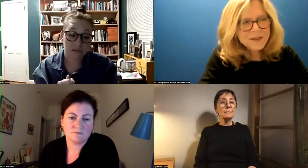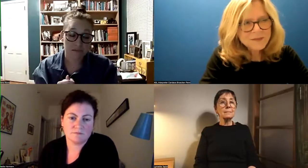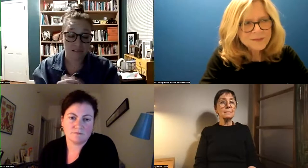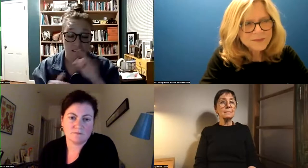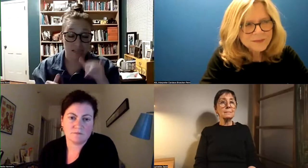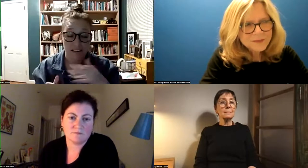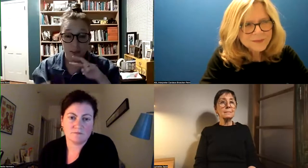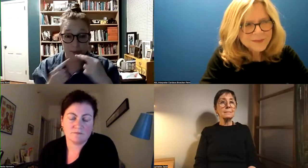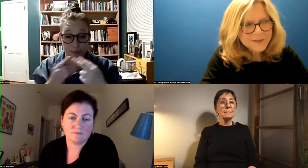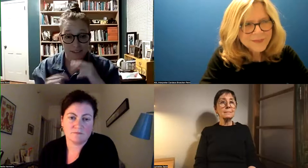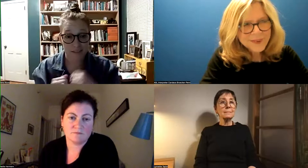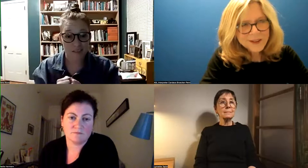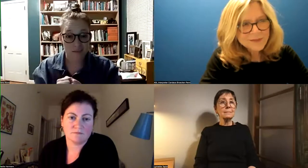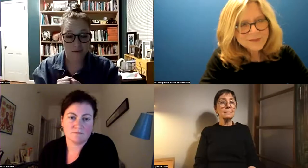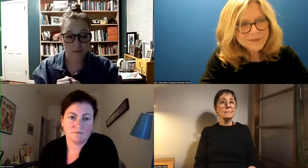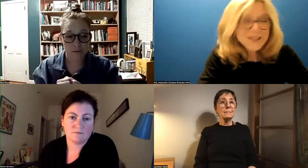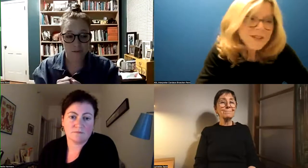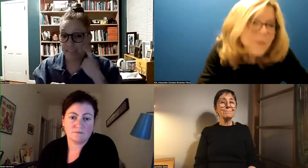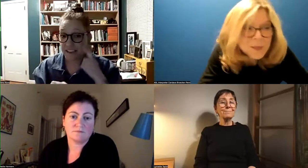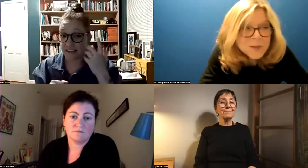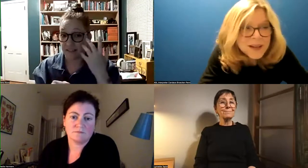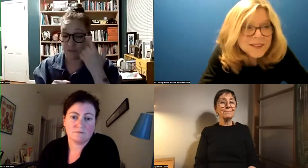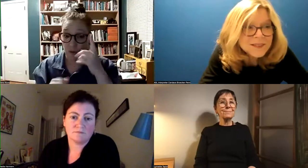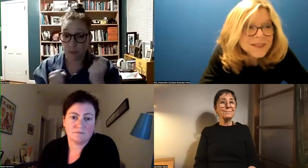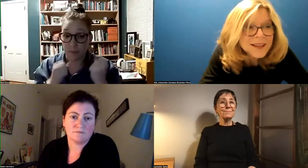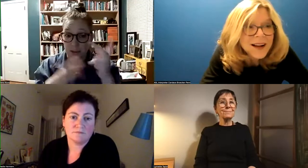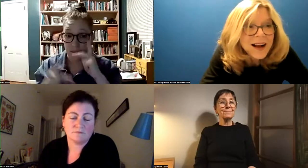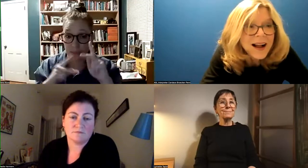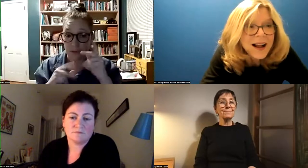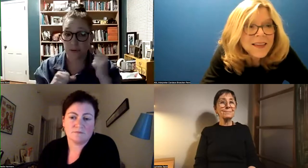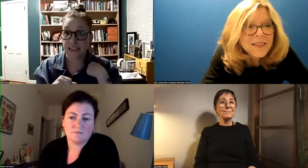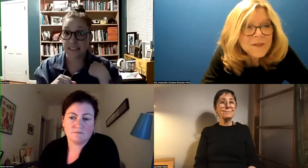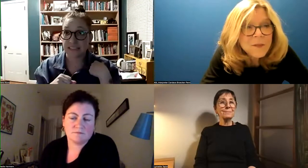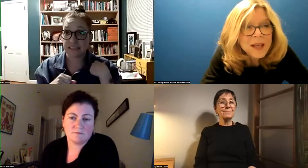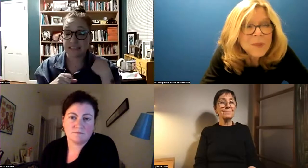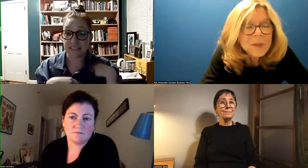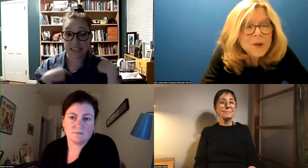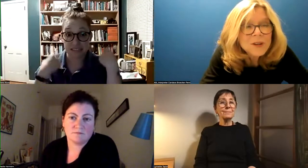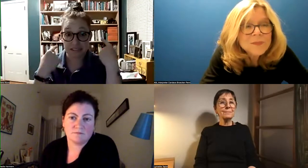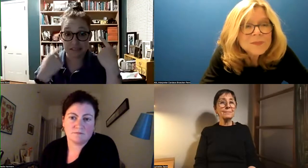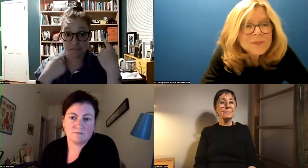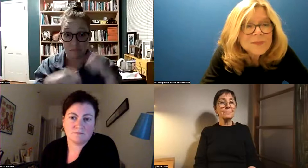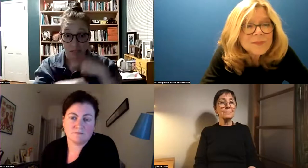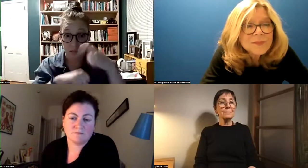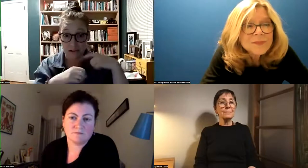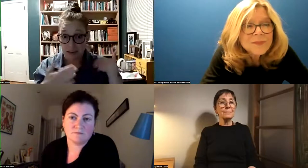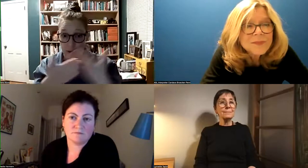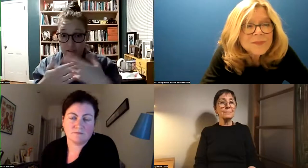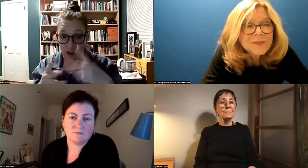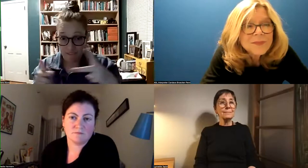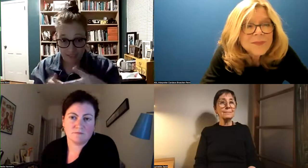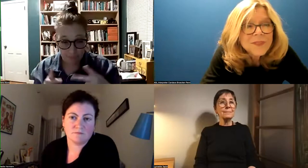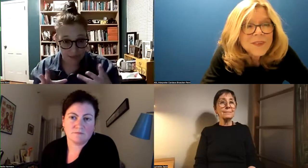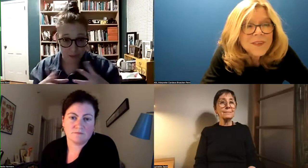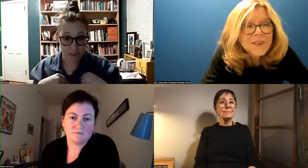together. So that's just my perspective. I think that for many people,